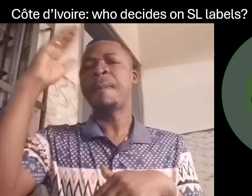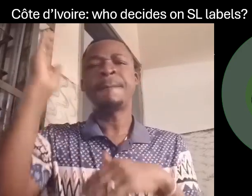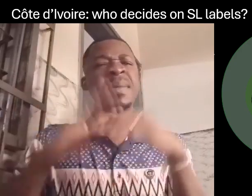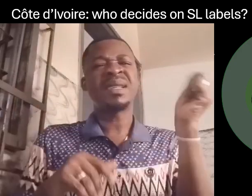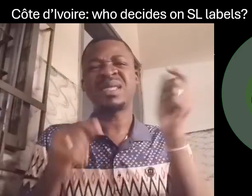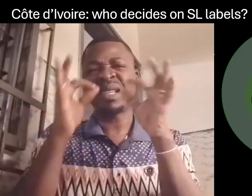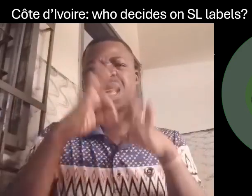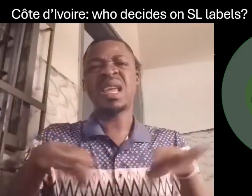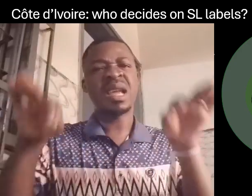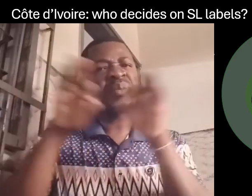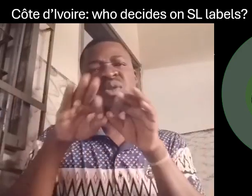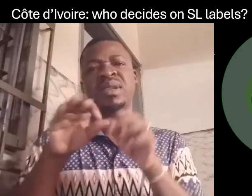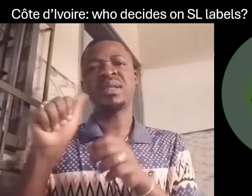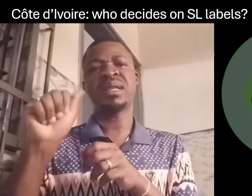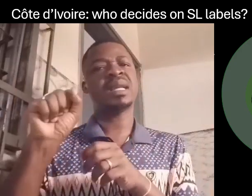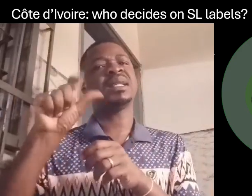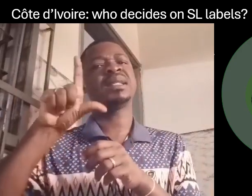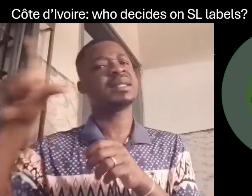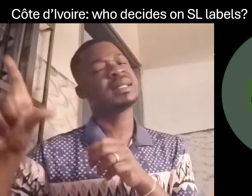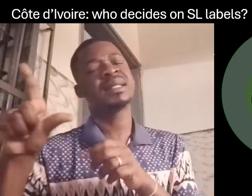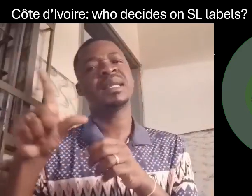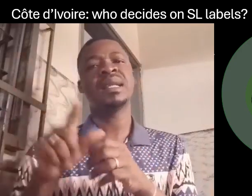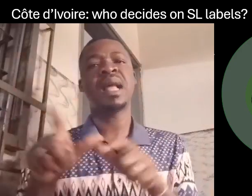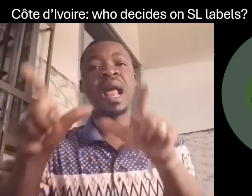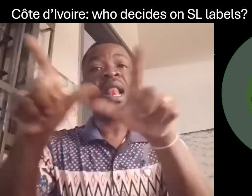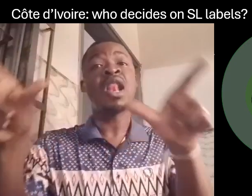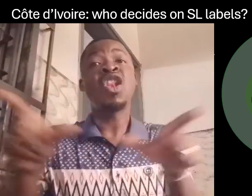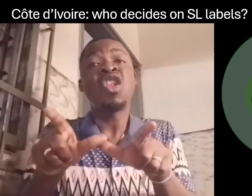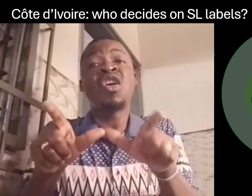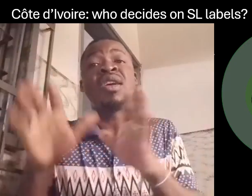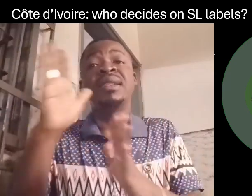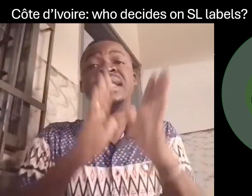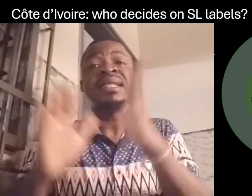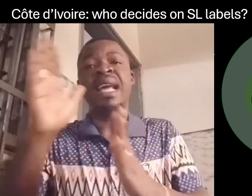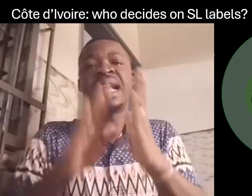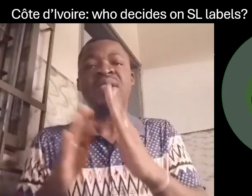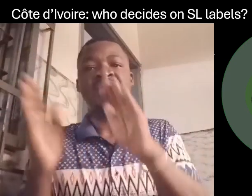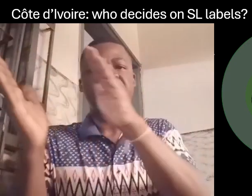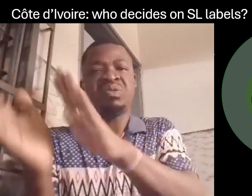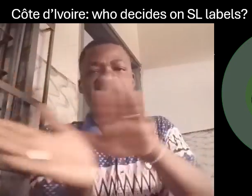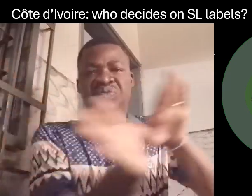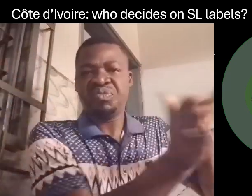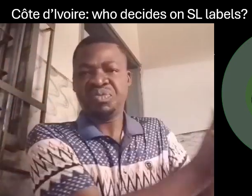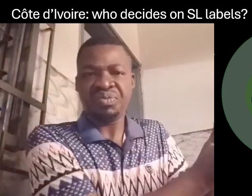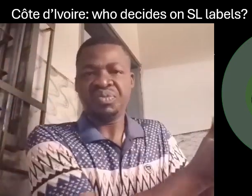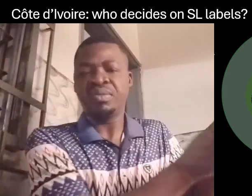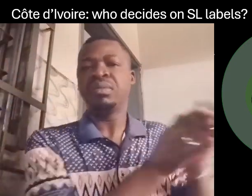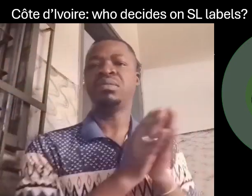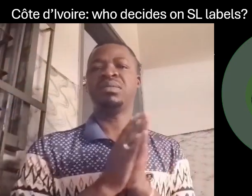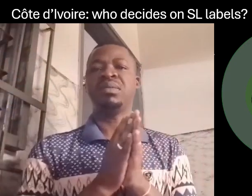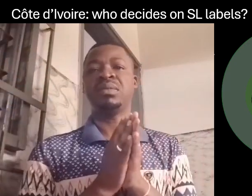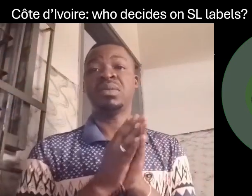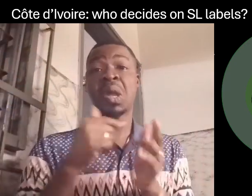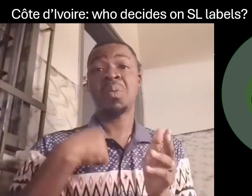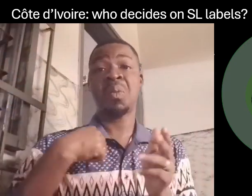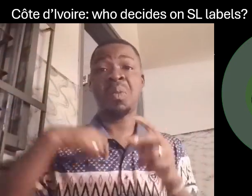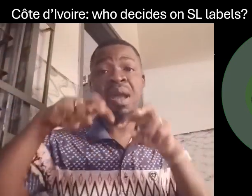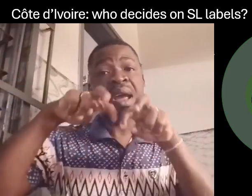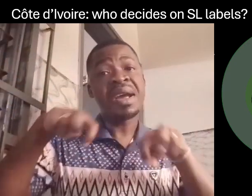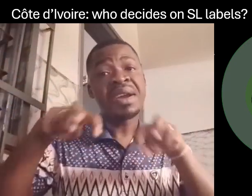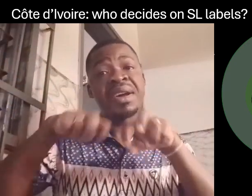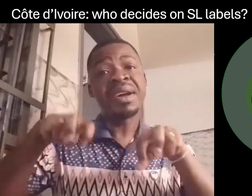work. But it's also important that the local sign language and